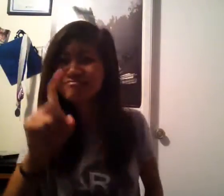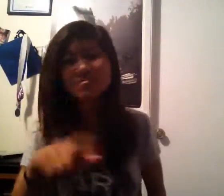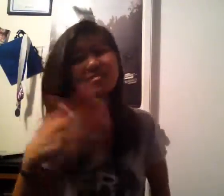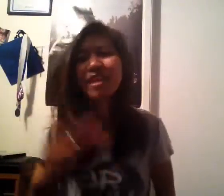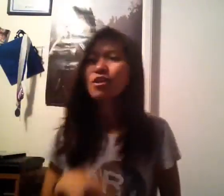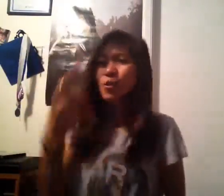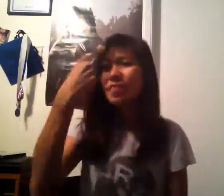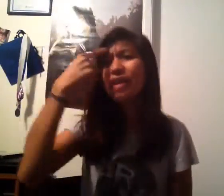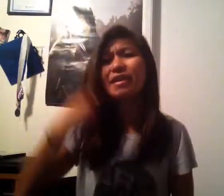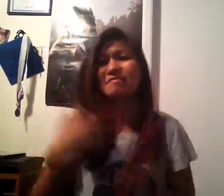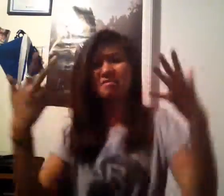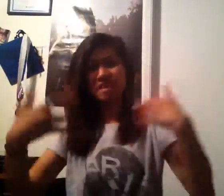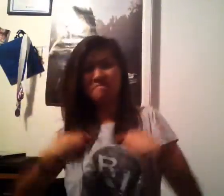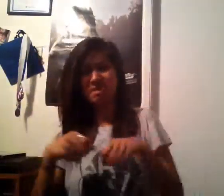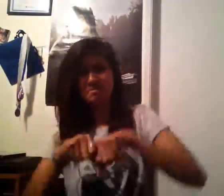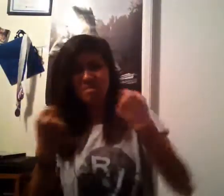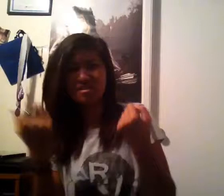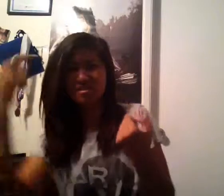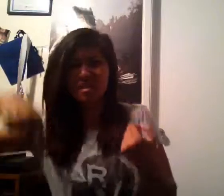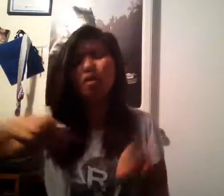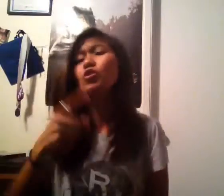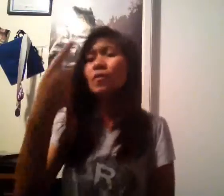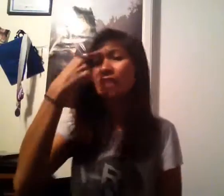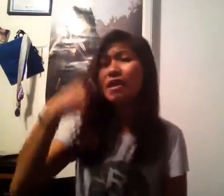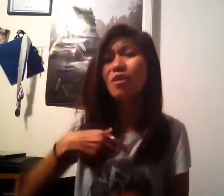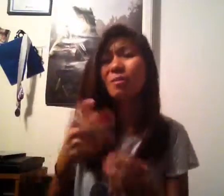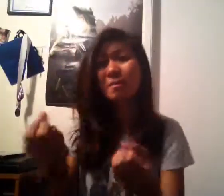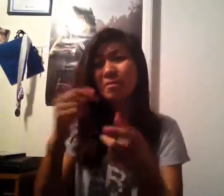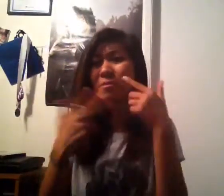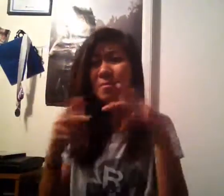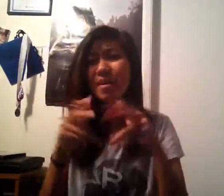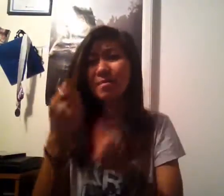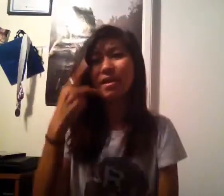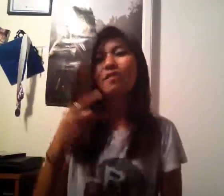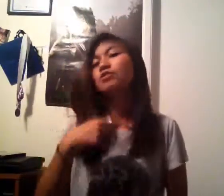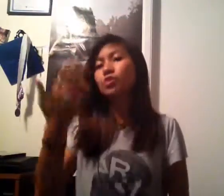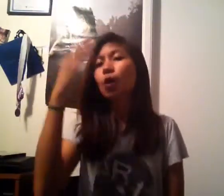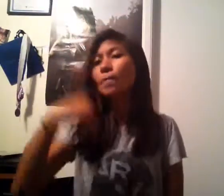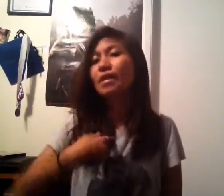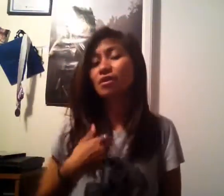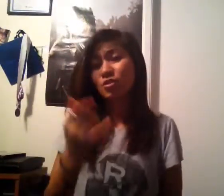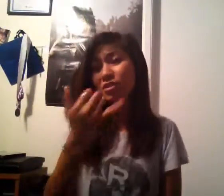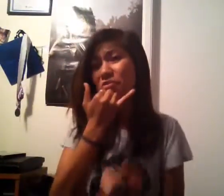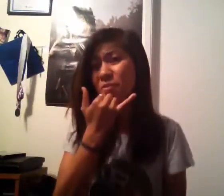You you left me broken down, think that I'll come on and back. Baby, you don't know me cause you're dead wrong.